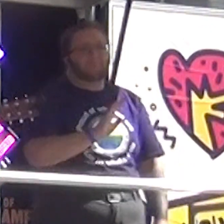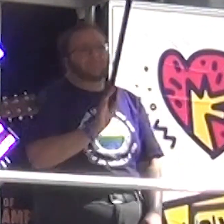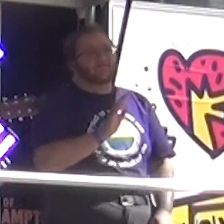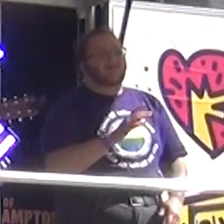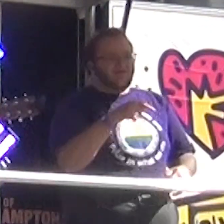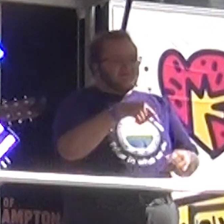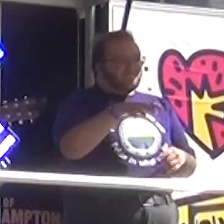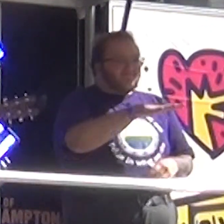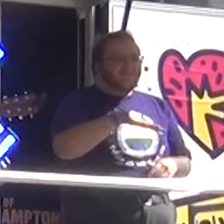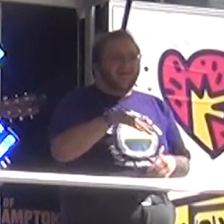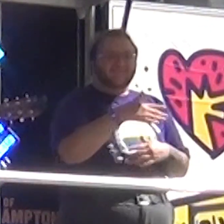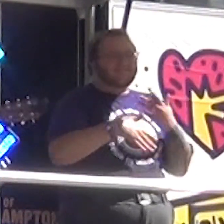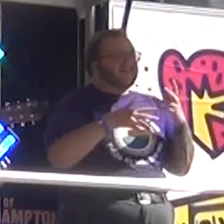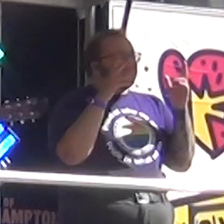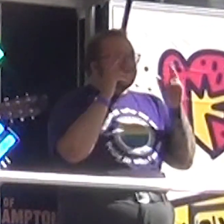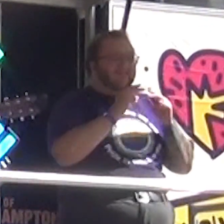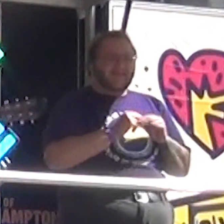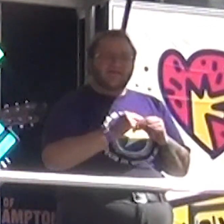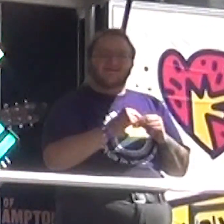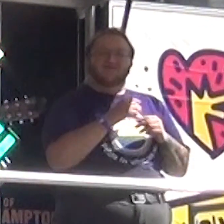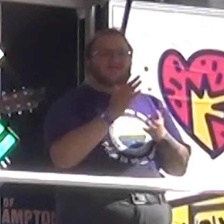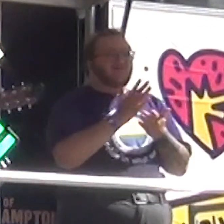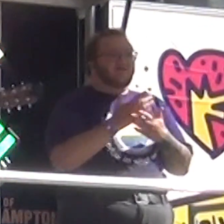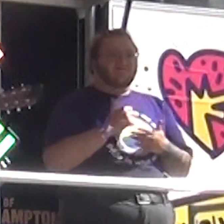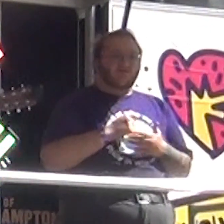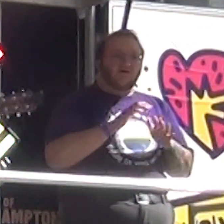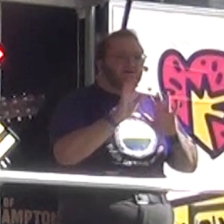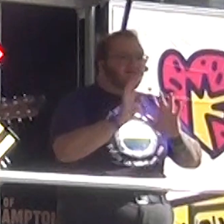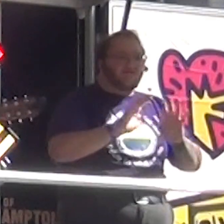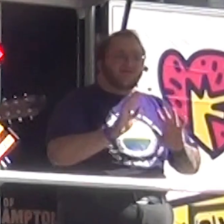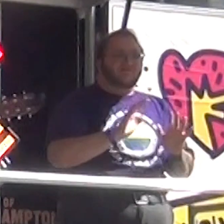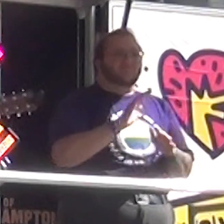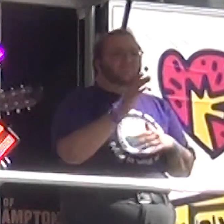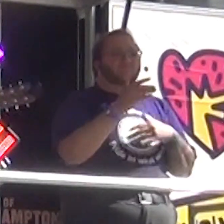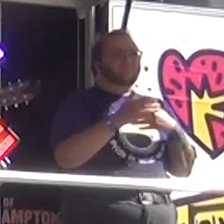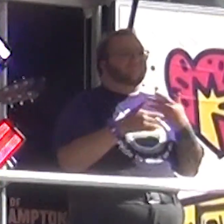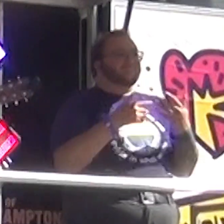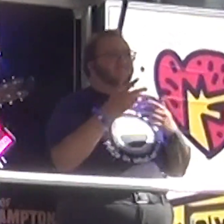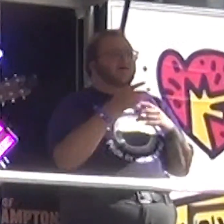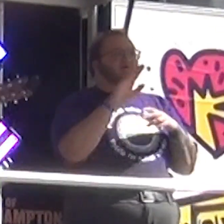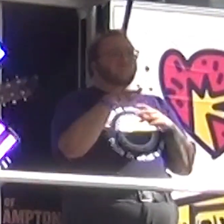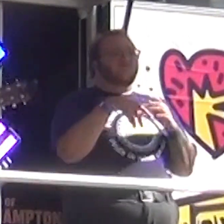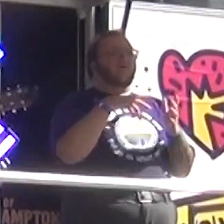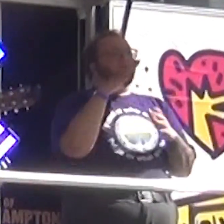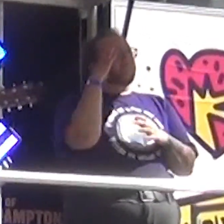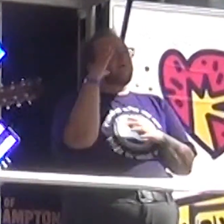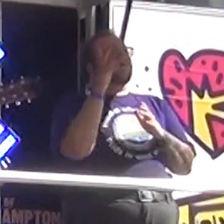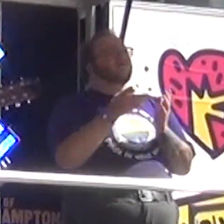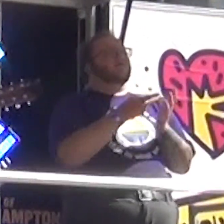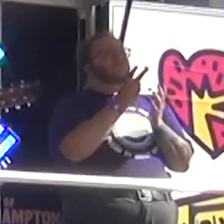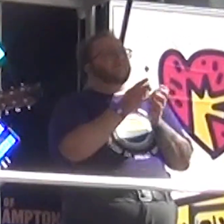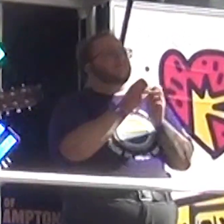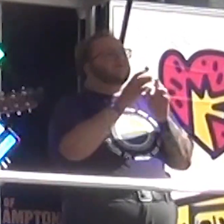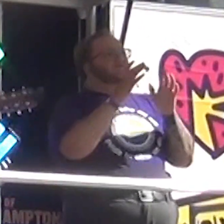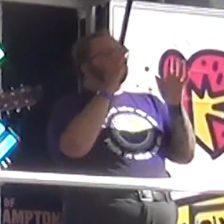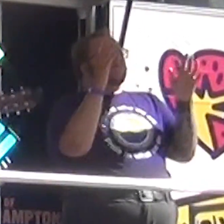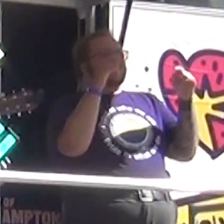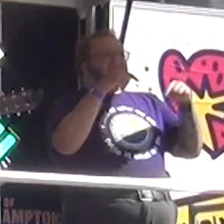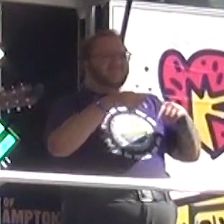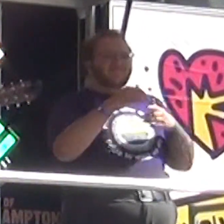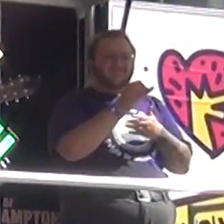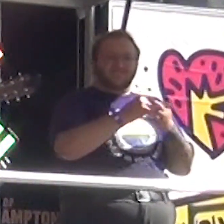This place never sleeps, darling. Lying in your bed, you've got the big dirty city